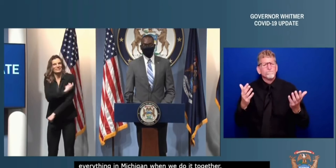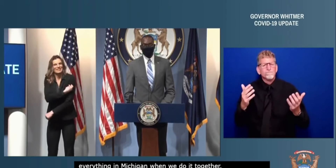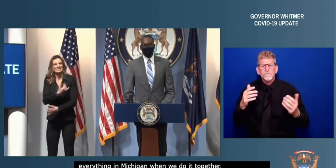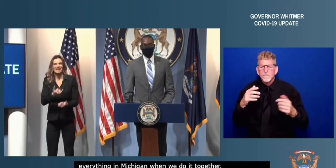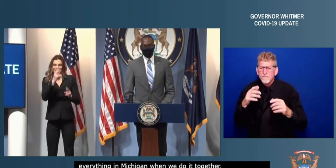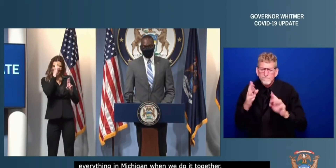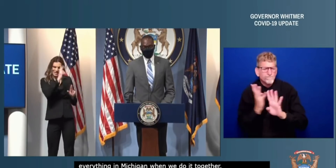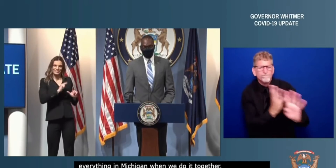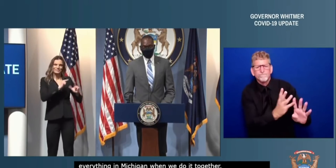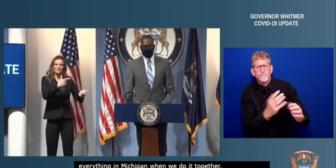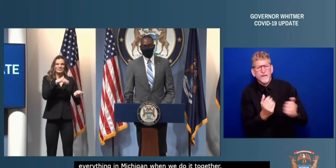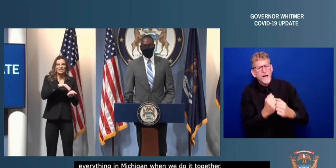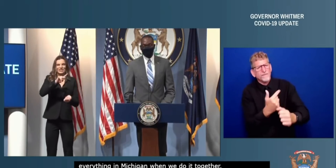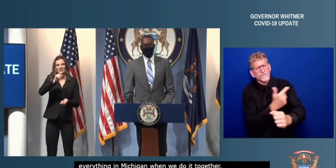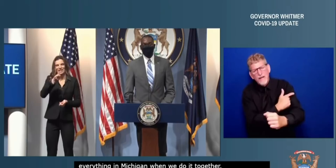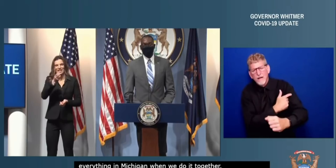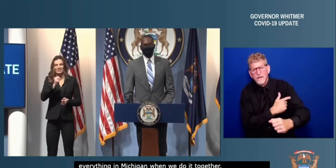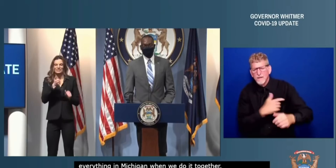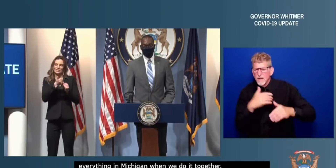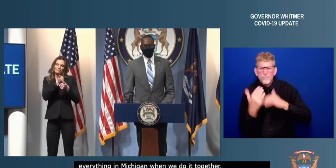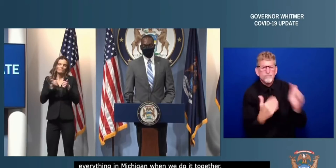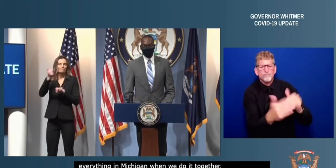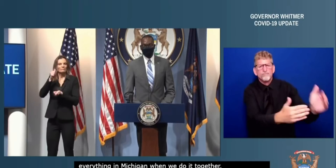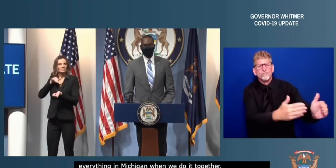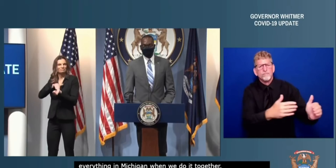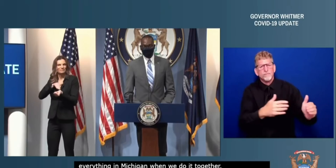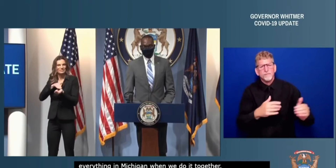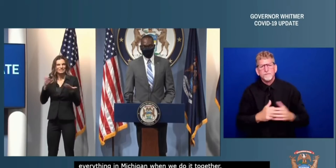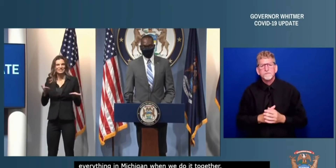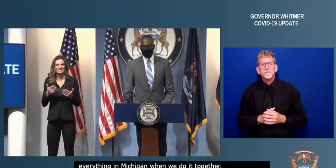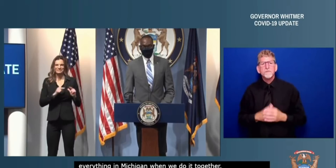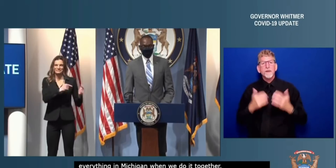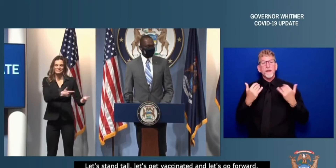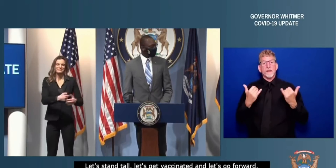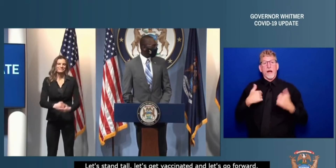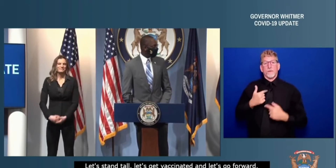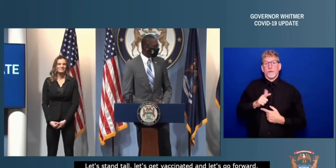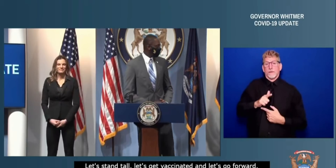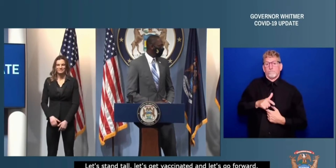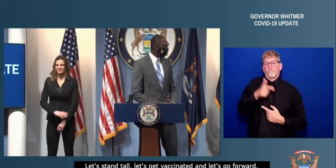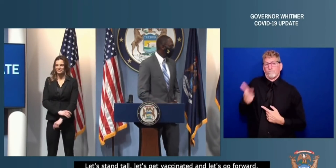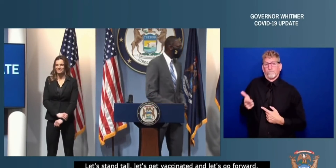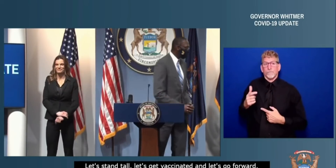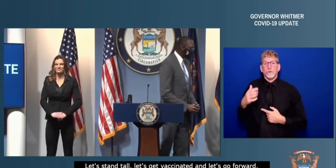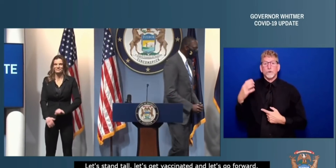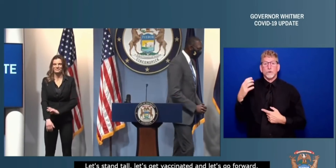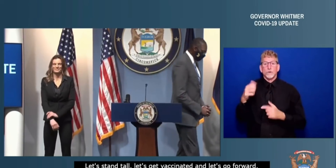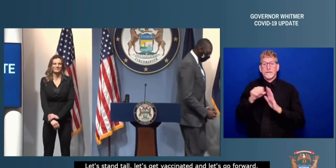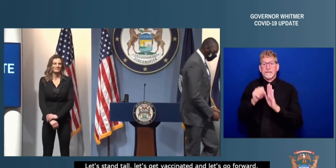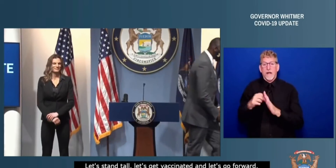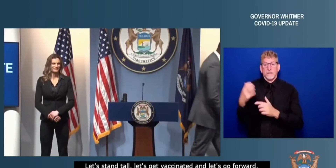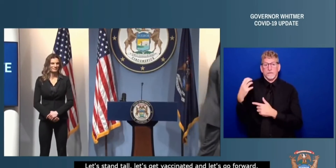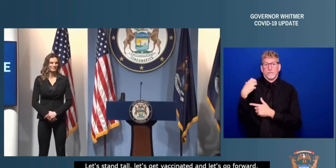now my honor to turn the podium over to our state's Chief Medical Executive, Dr. Jonae Khaldun.